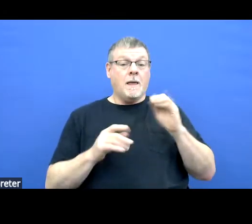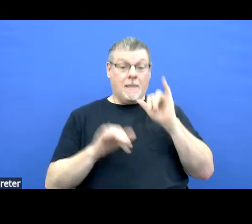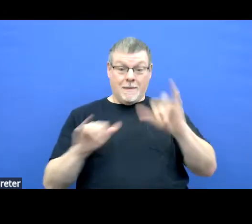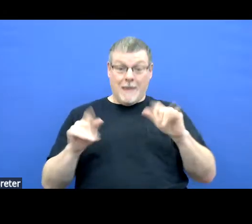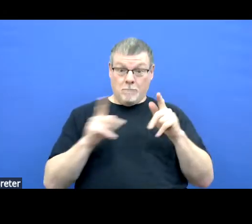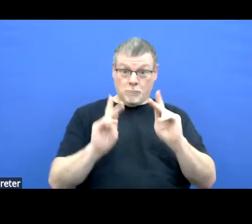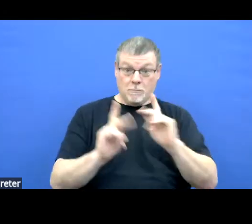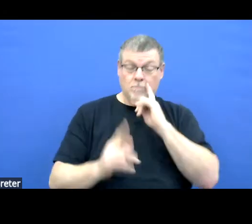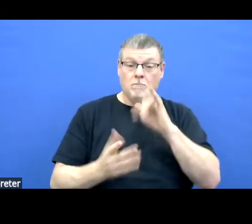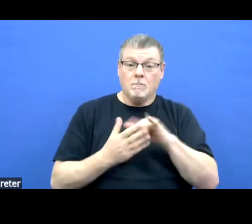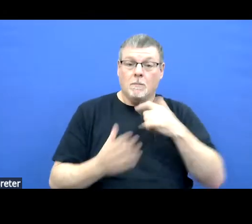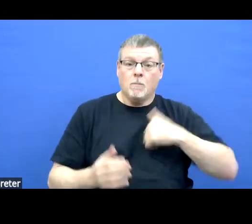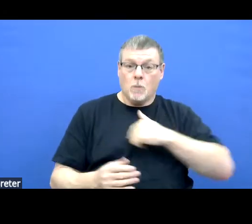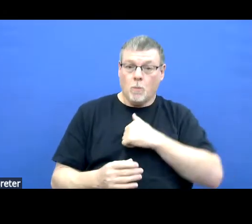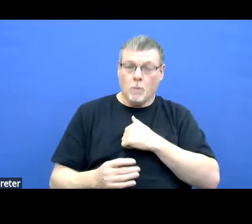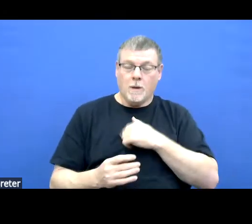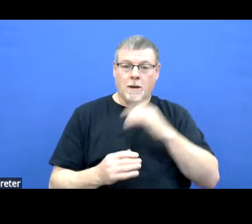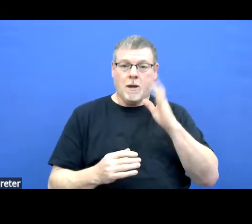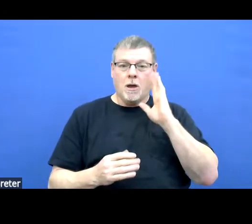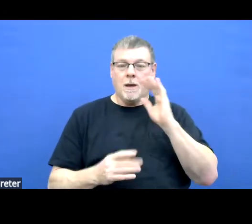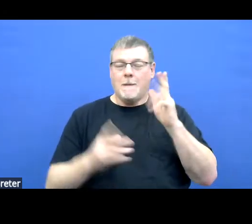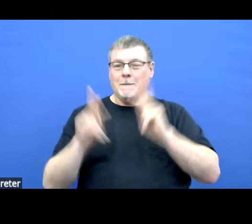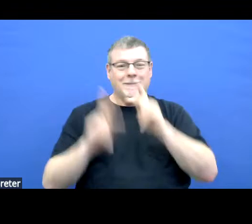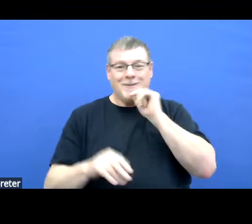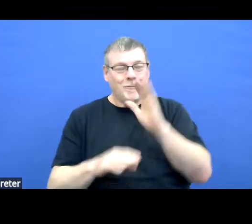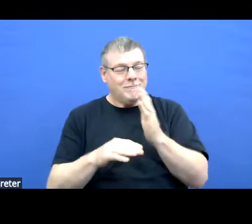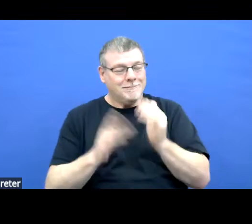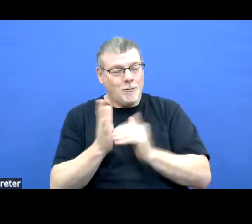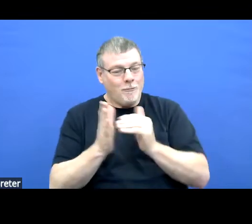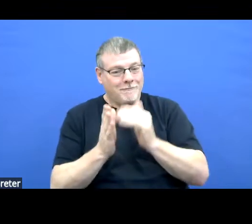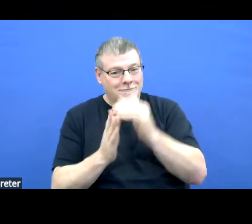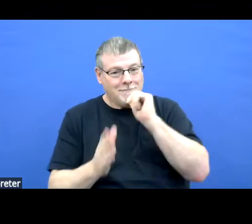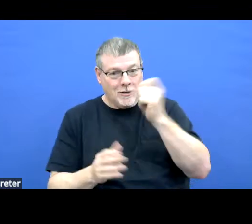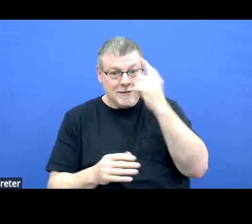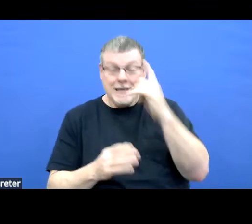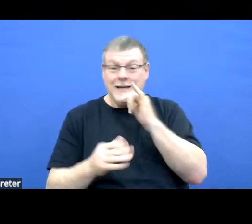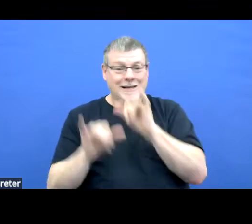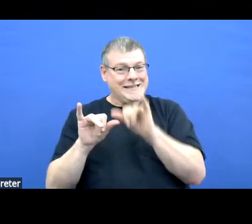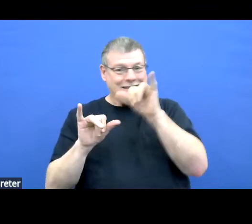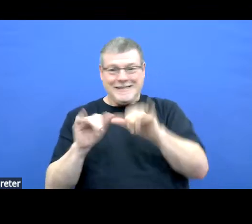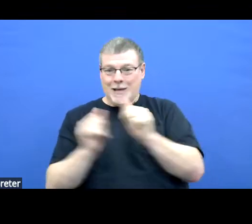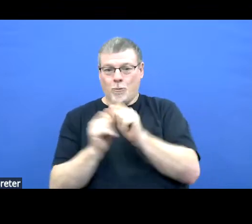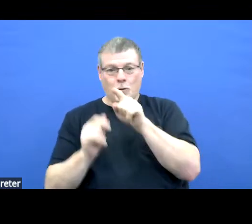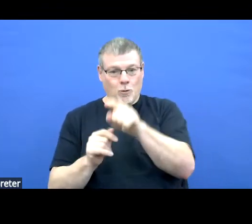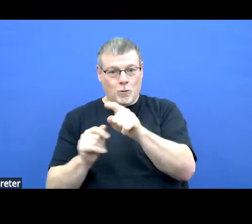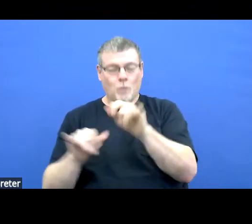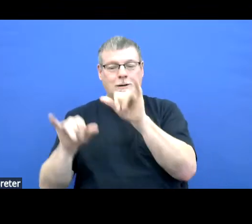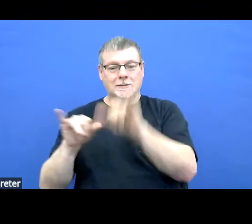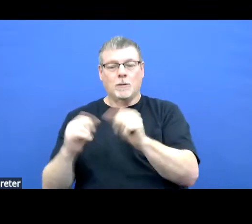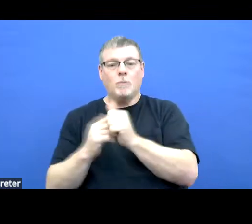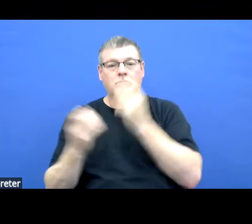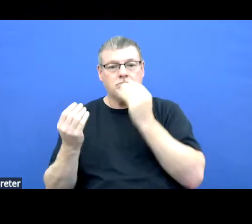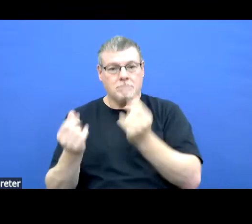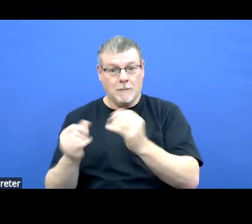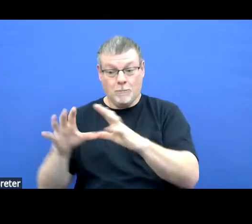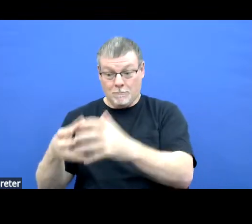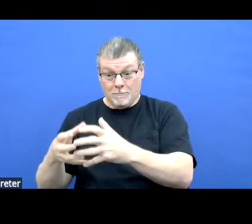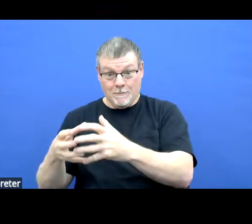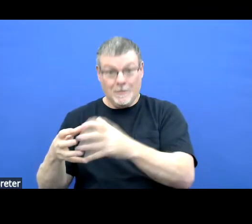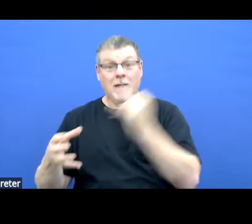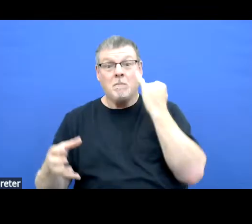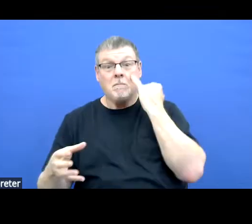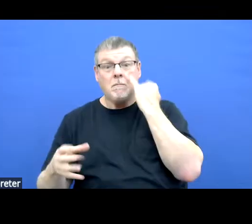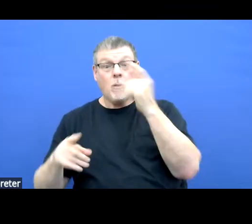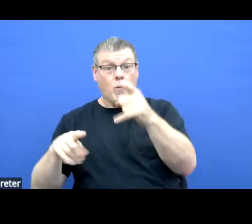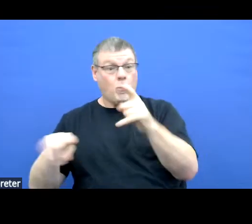always talk about, one of the things that people don't always understand, the special use permit doesn't just stay with you, it stays with the property. So if you ever sell this and someone